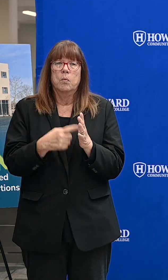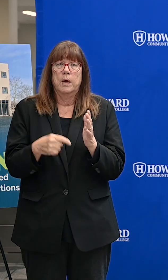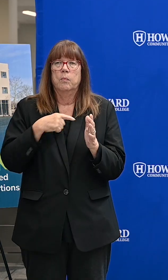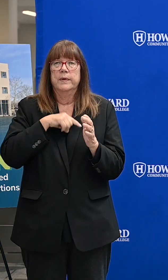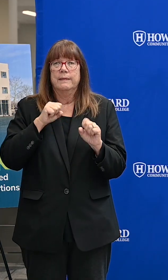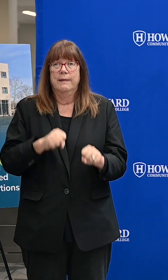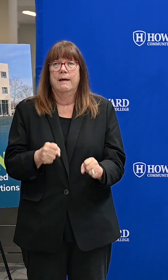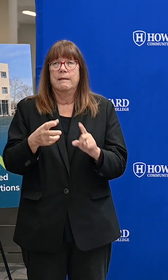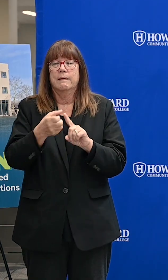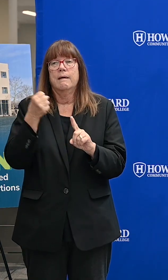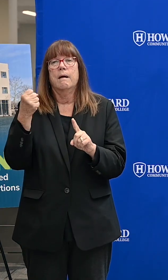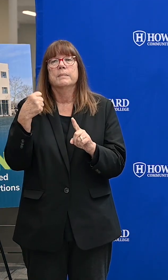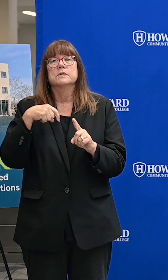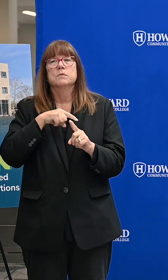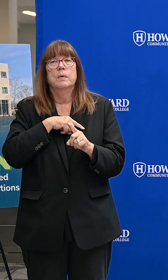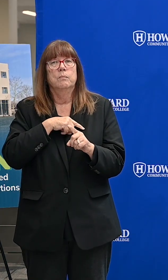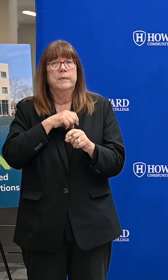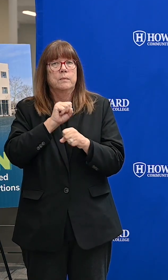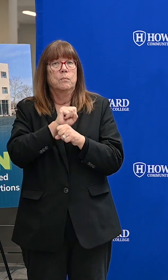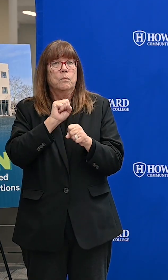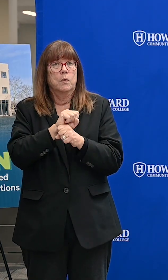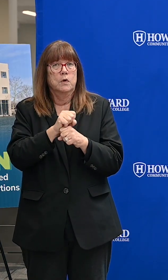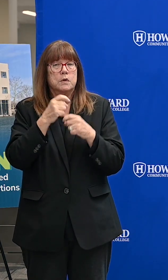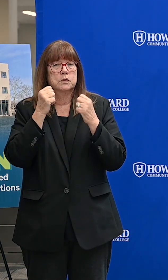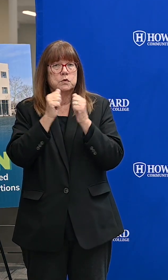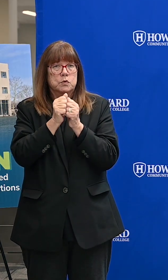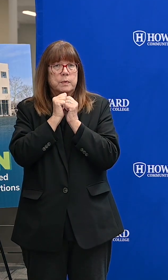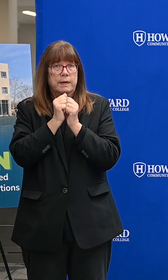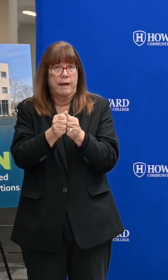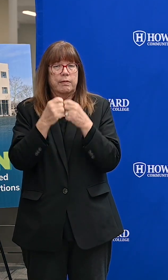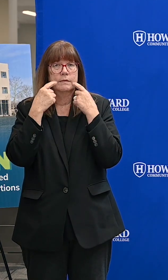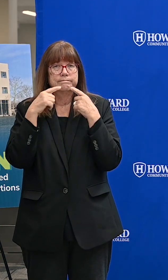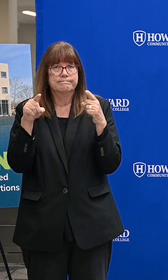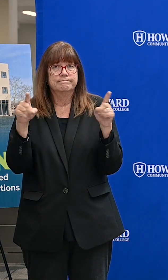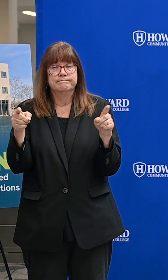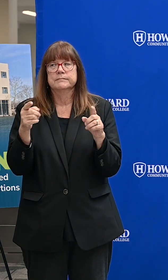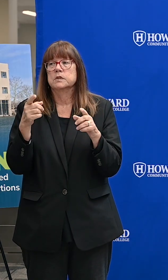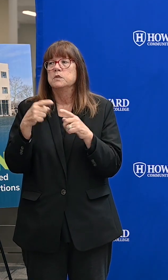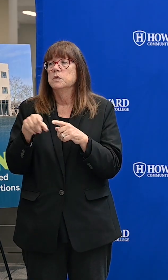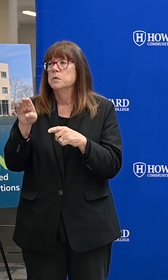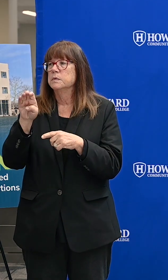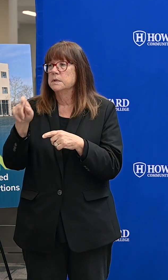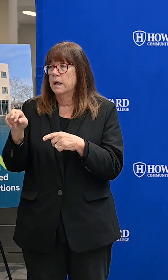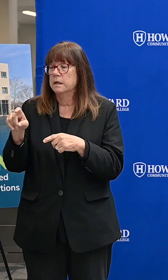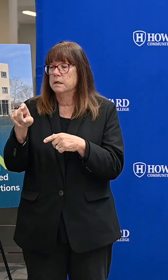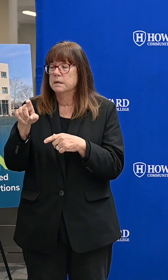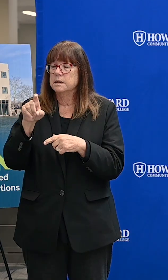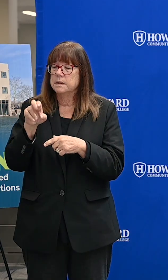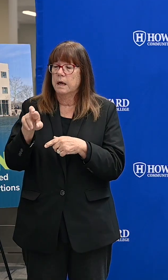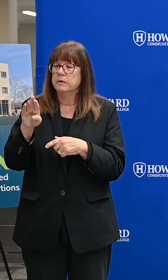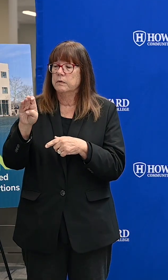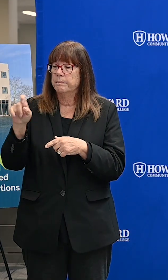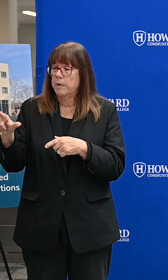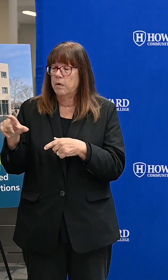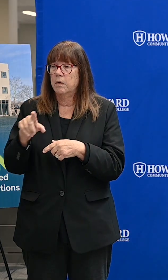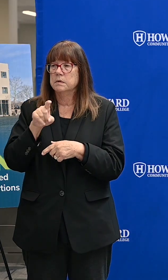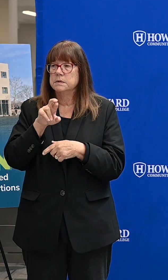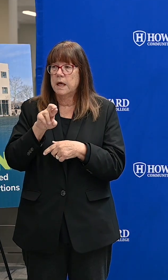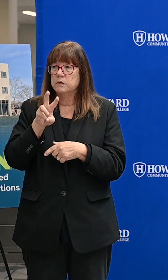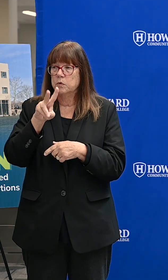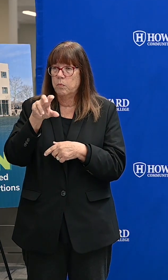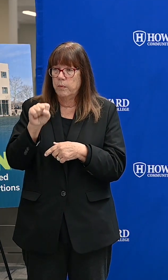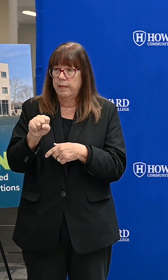can accomplish when we work together. To Dr. Ball and Dr. Willis and